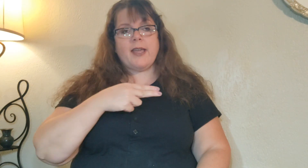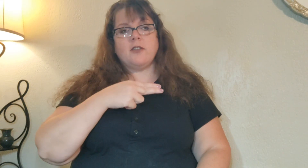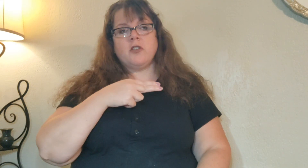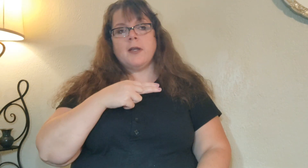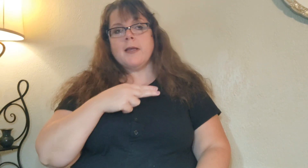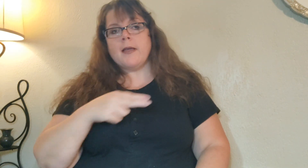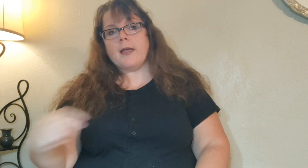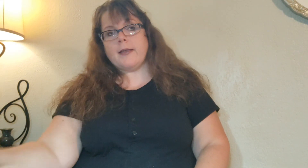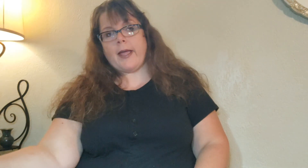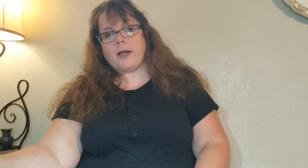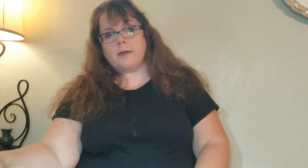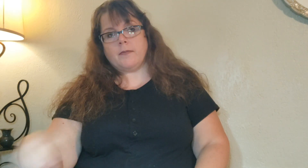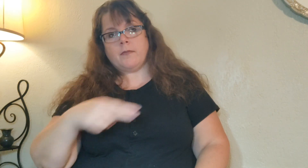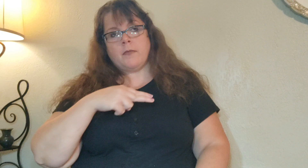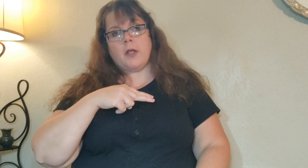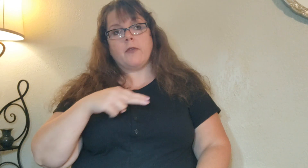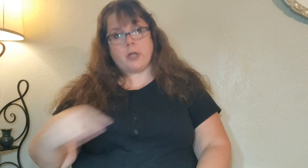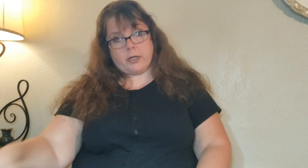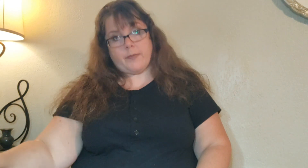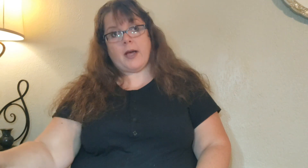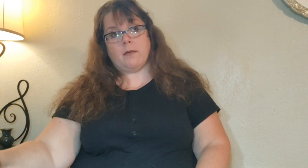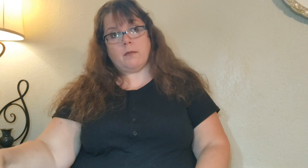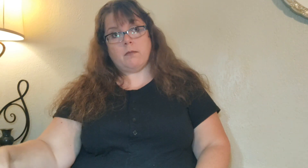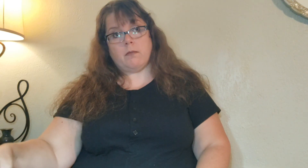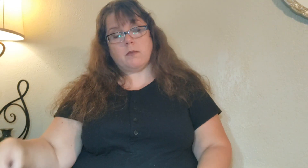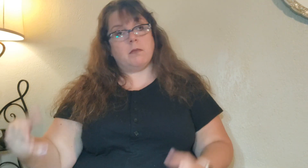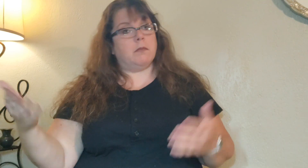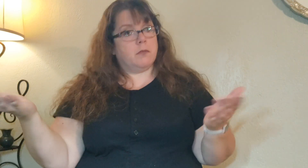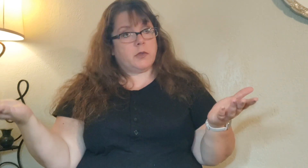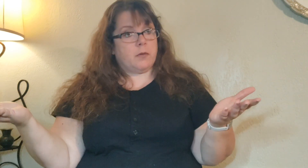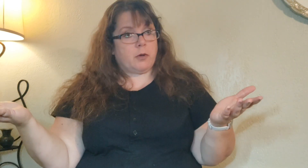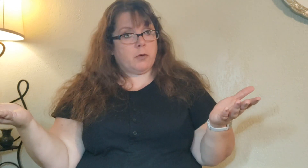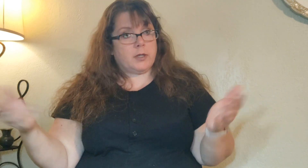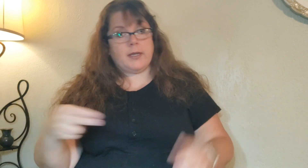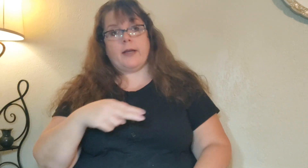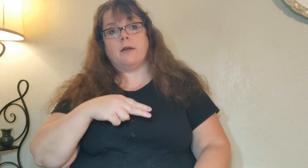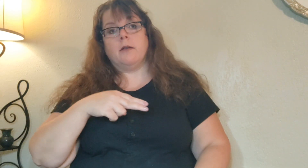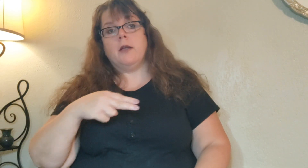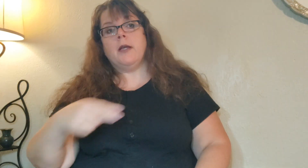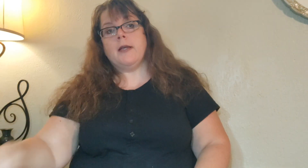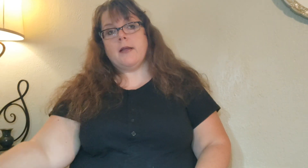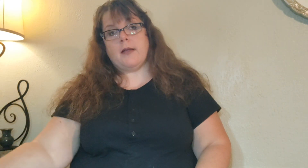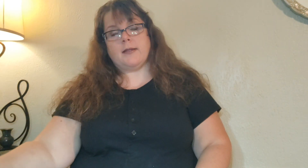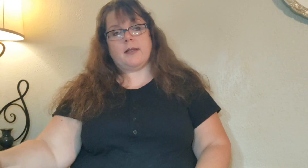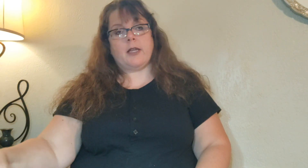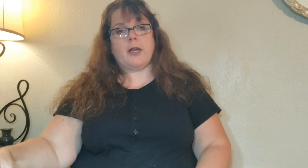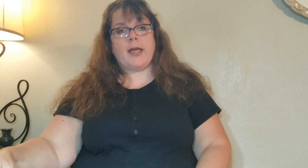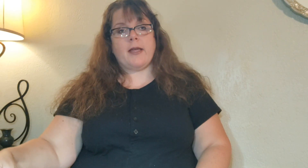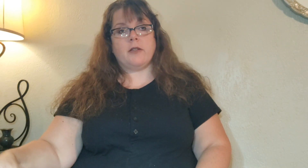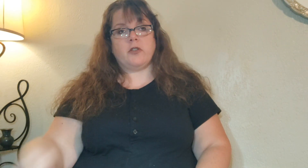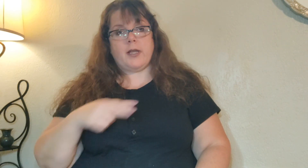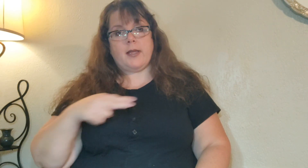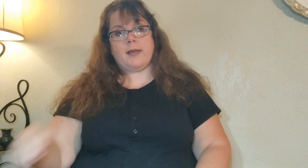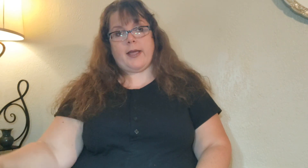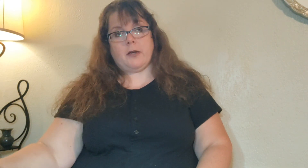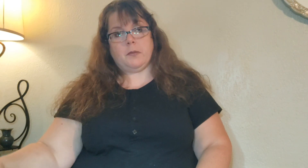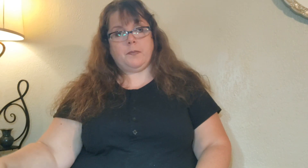H and down. If you're talking about someone going to hell, it's the letter H and down.